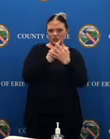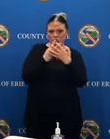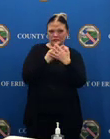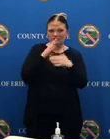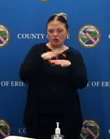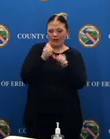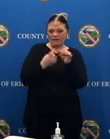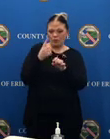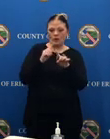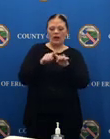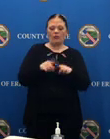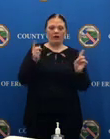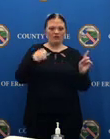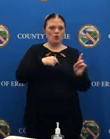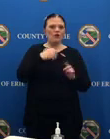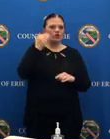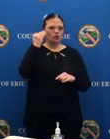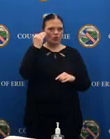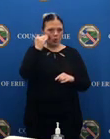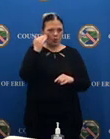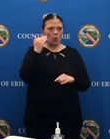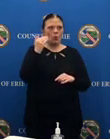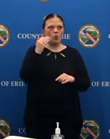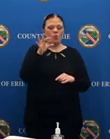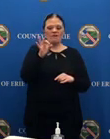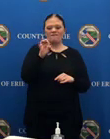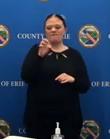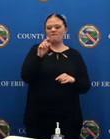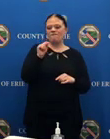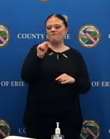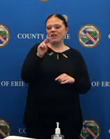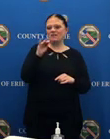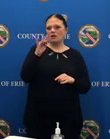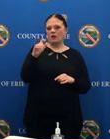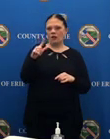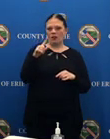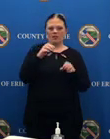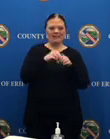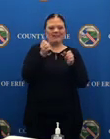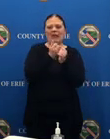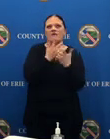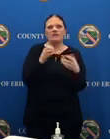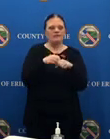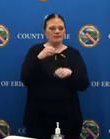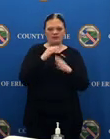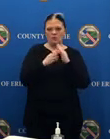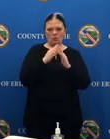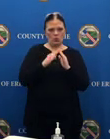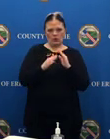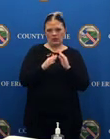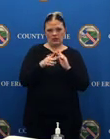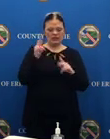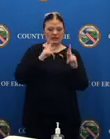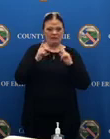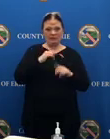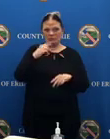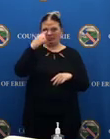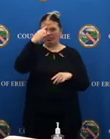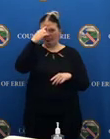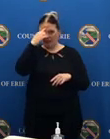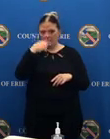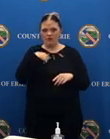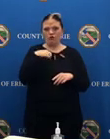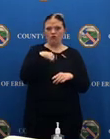However, we know that there is fentanyl in everything in our community, and even if people think that they're